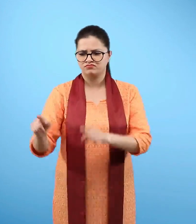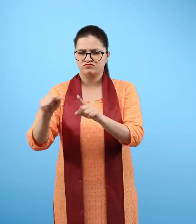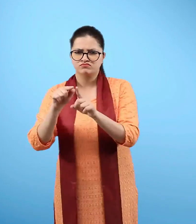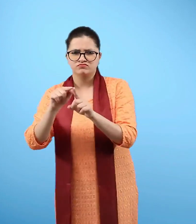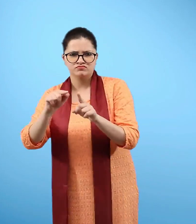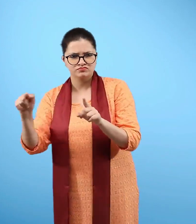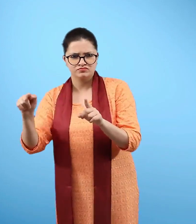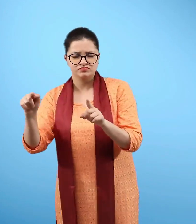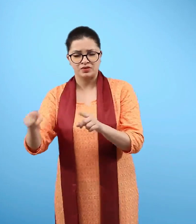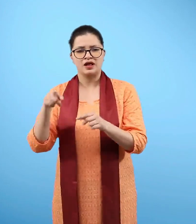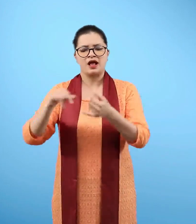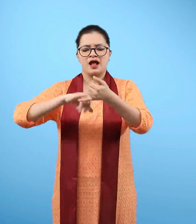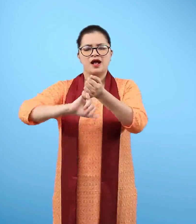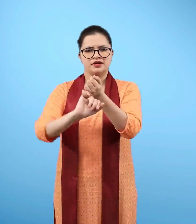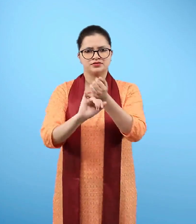To Subhash Marg.